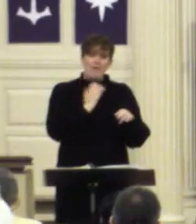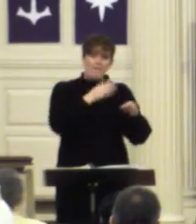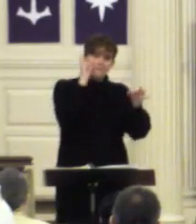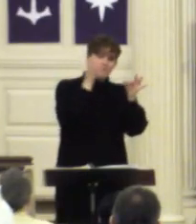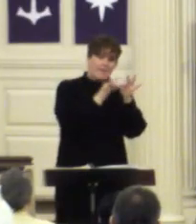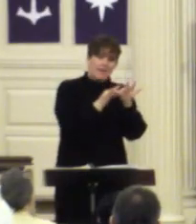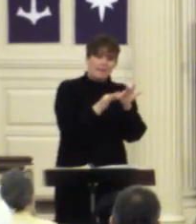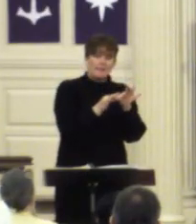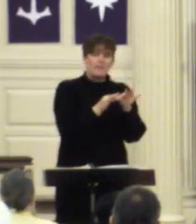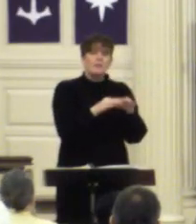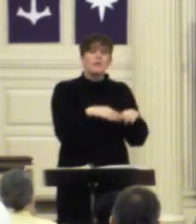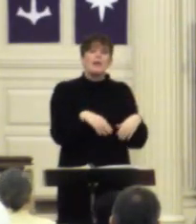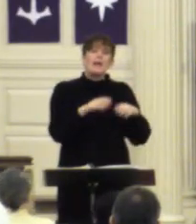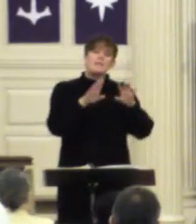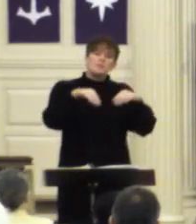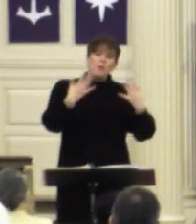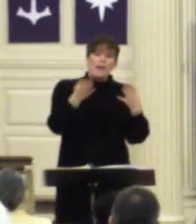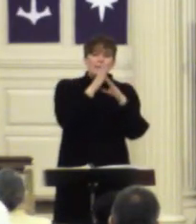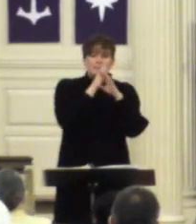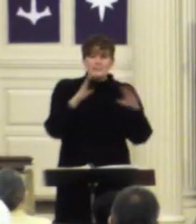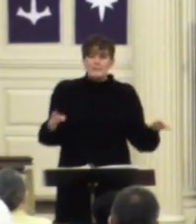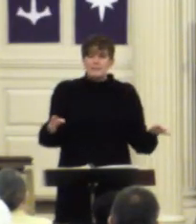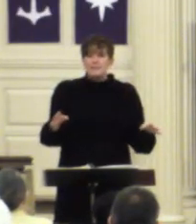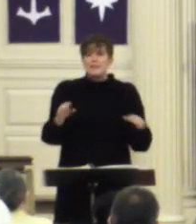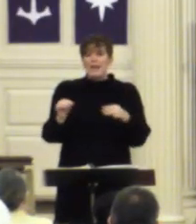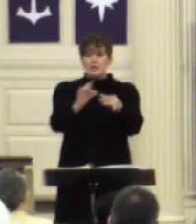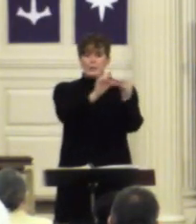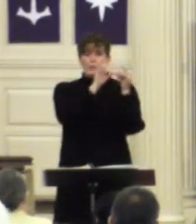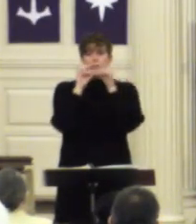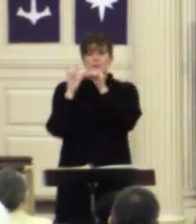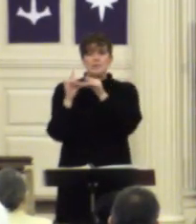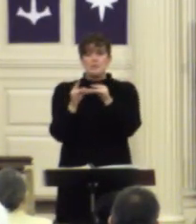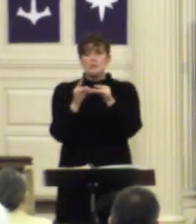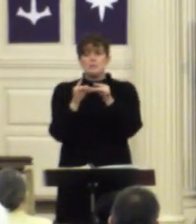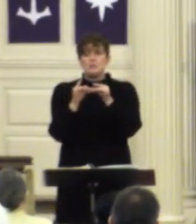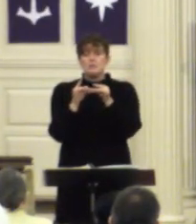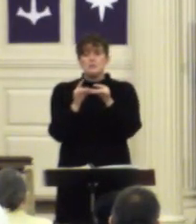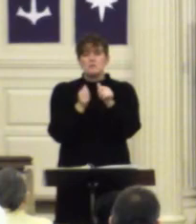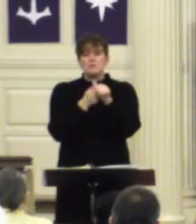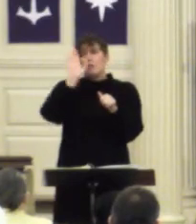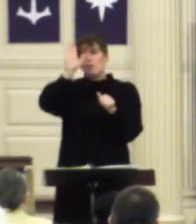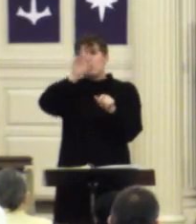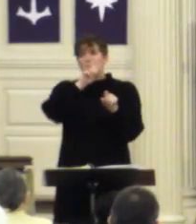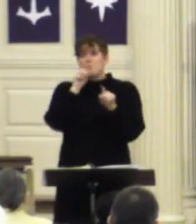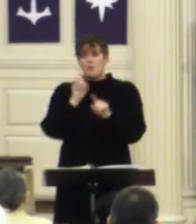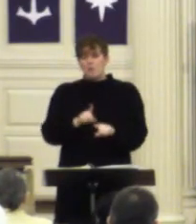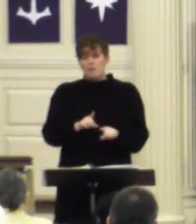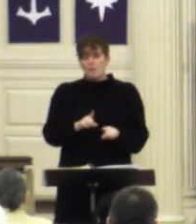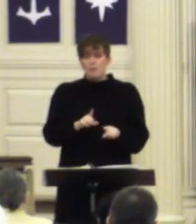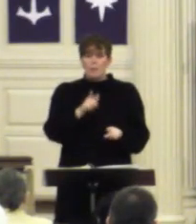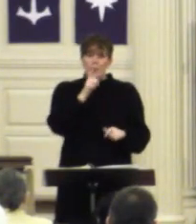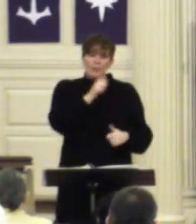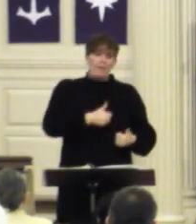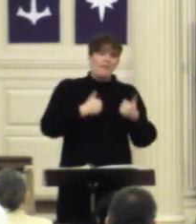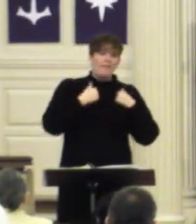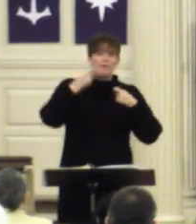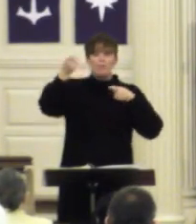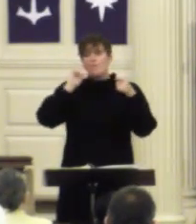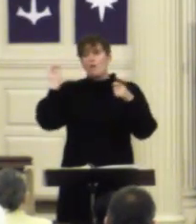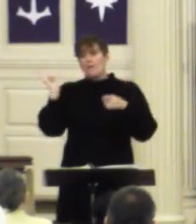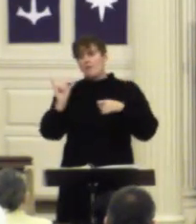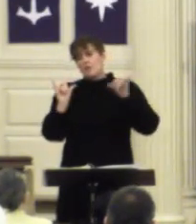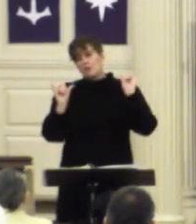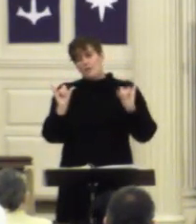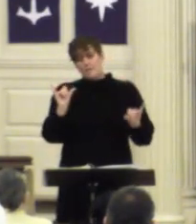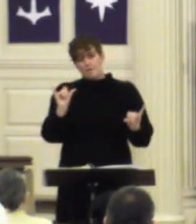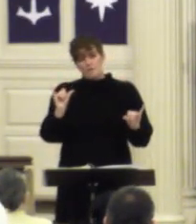and graciously grant her peace and unity in accordance with your will, who live and reign forever